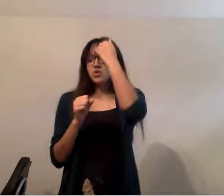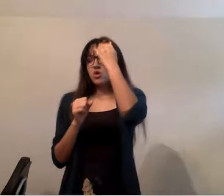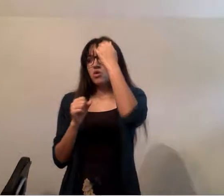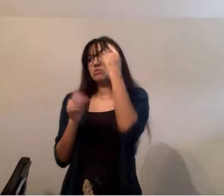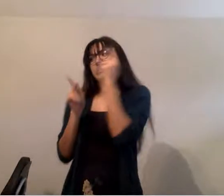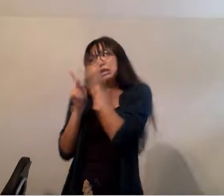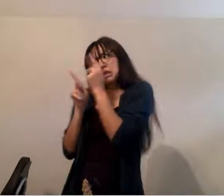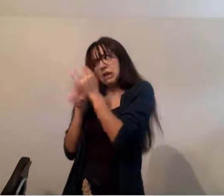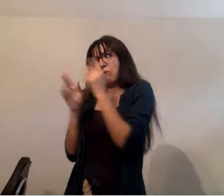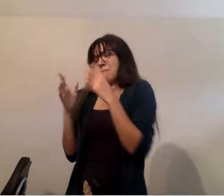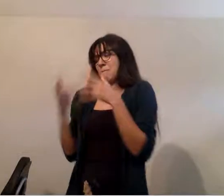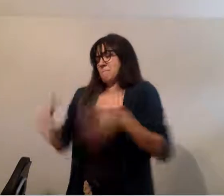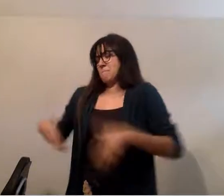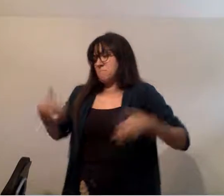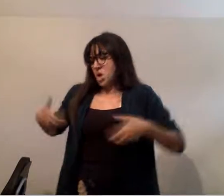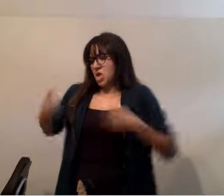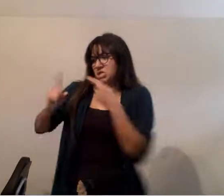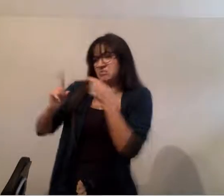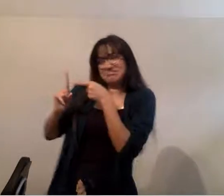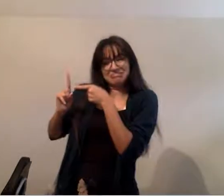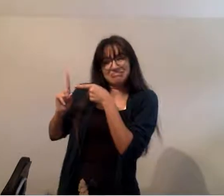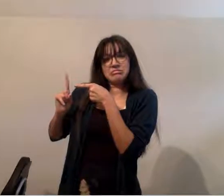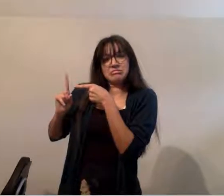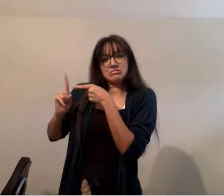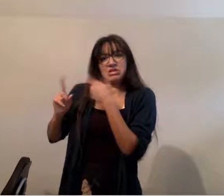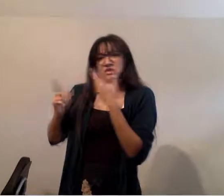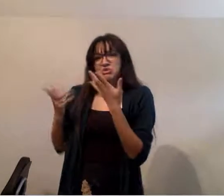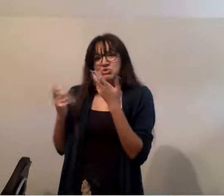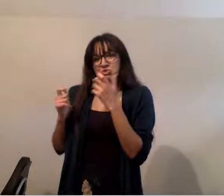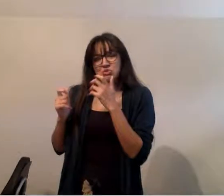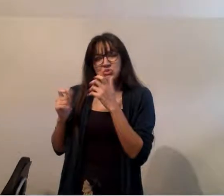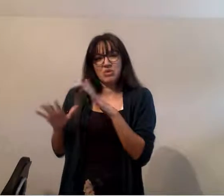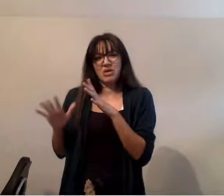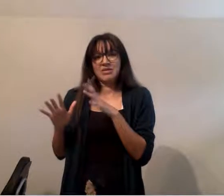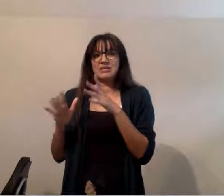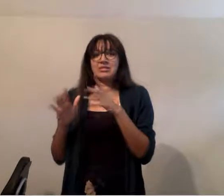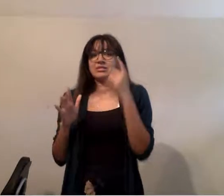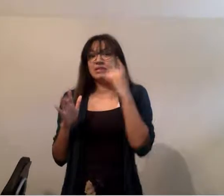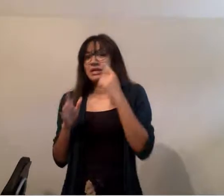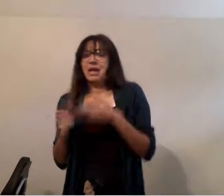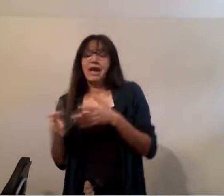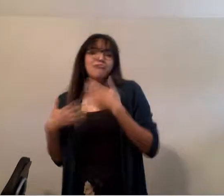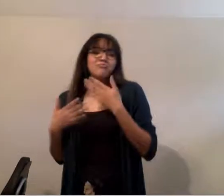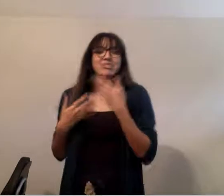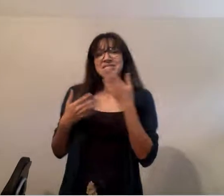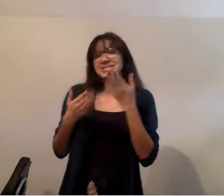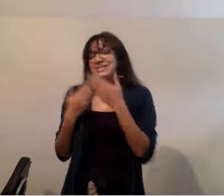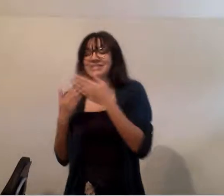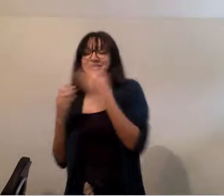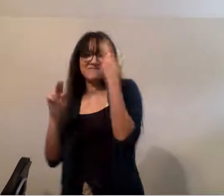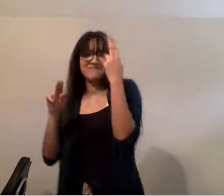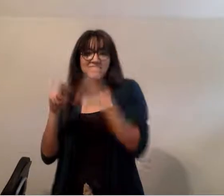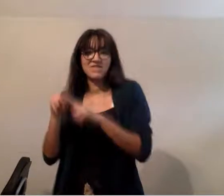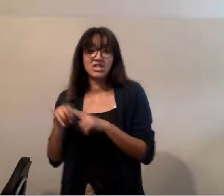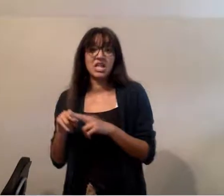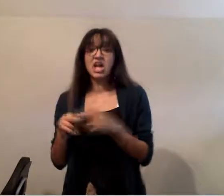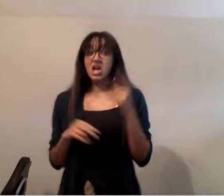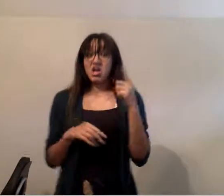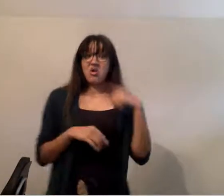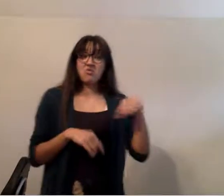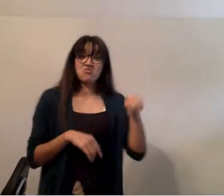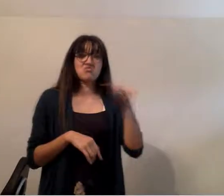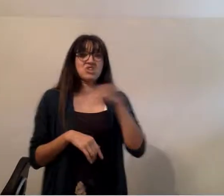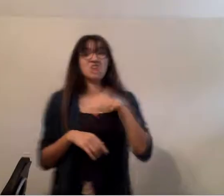That's a job for all of us. And because there's not that many boxes on there, it's a job that should probably start today.